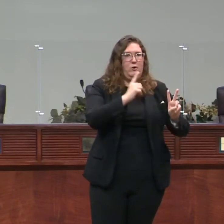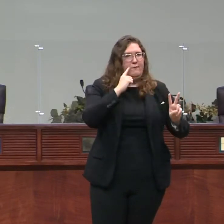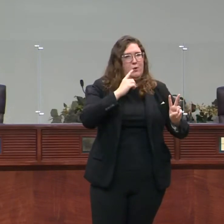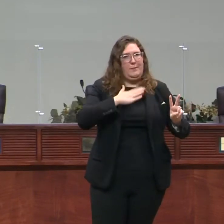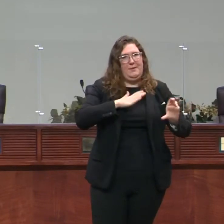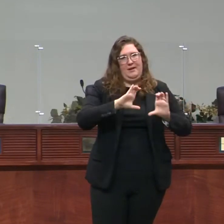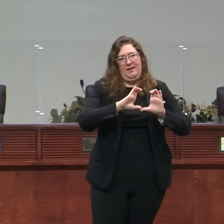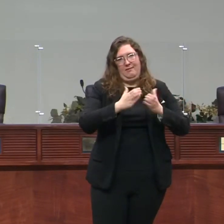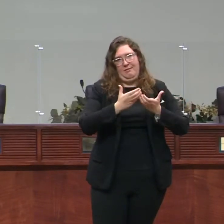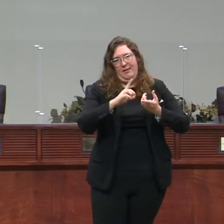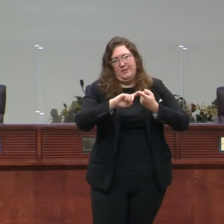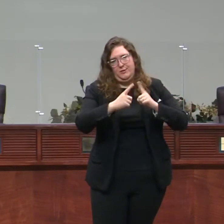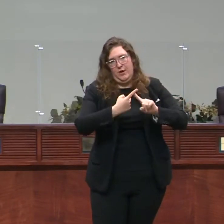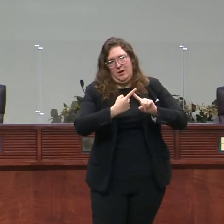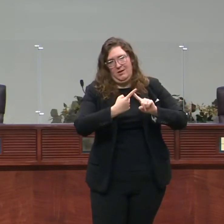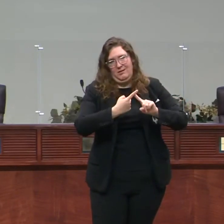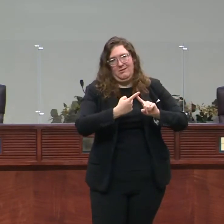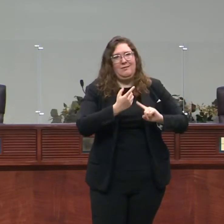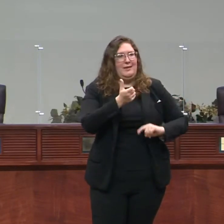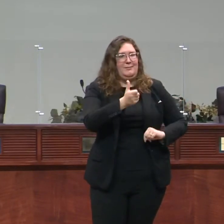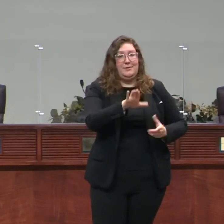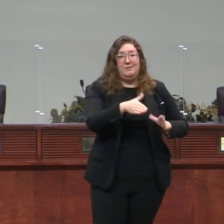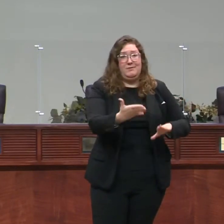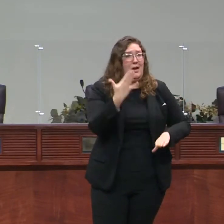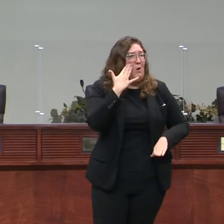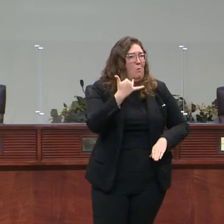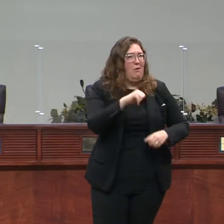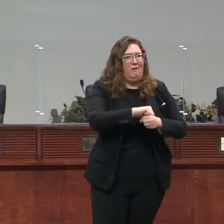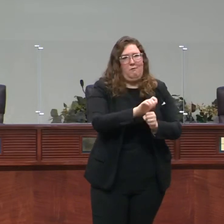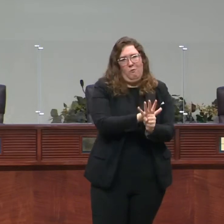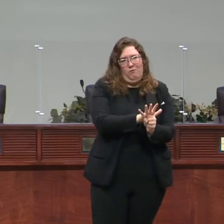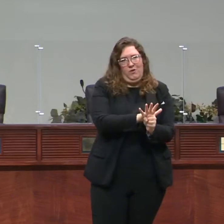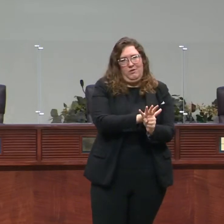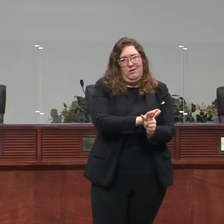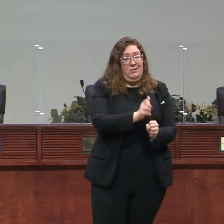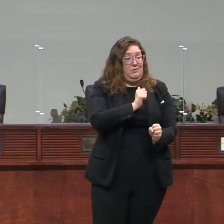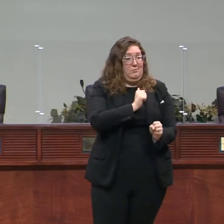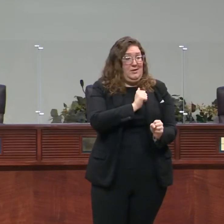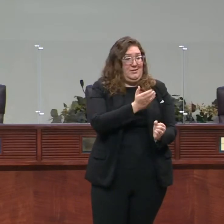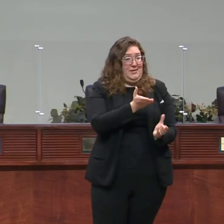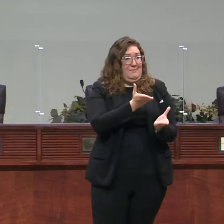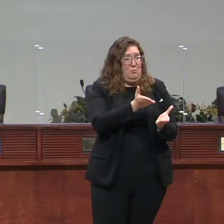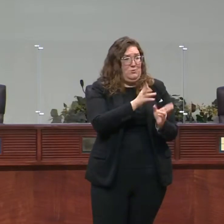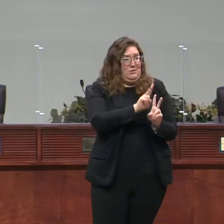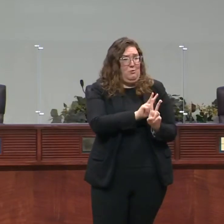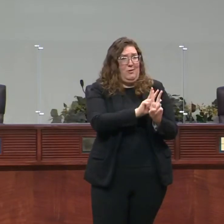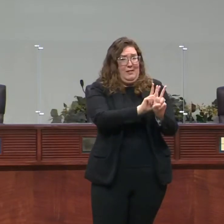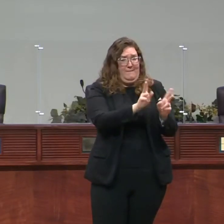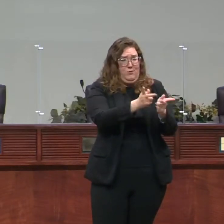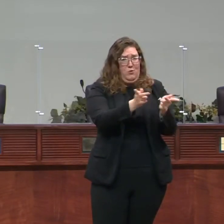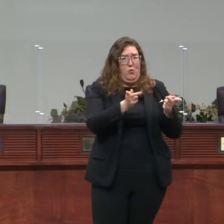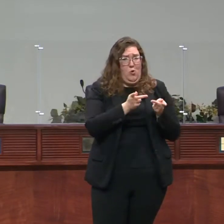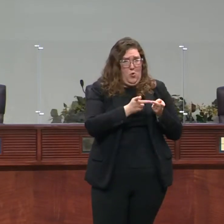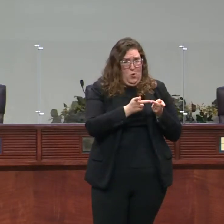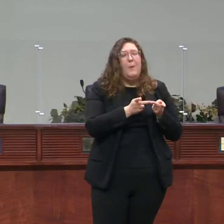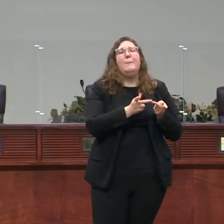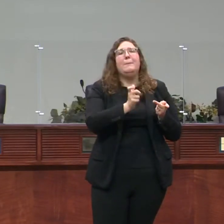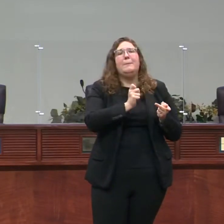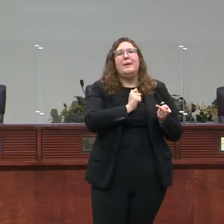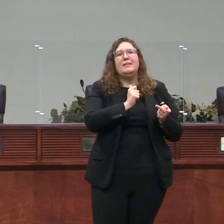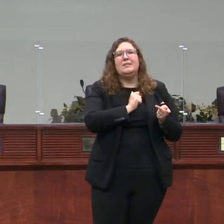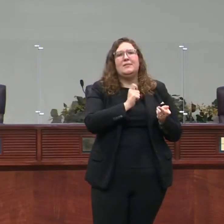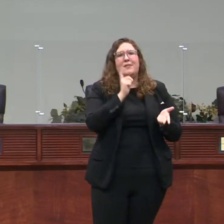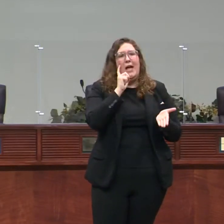who died of COVID-19. So while I was there at the funeral home, what I noted was the fact